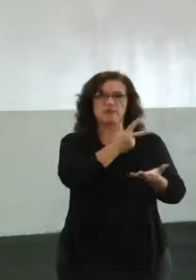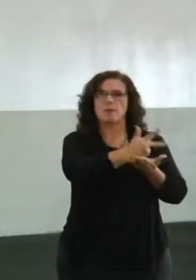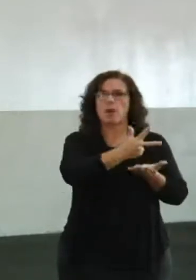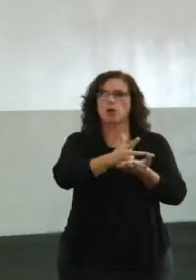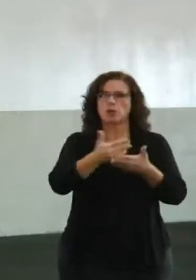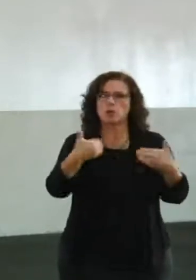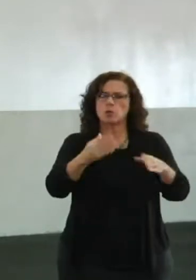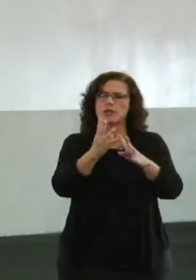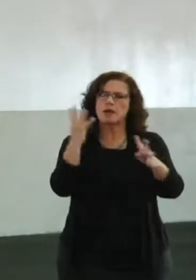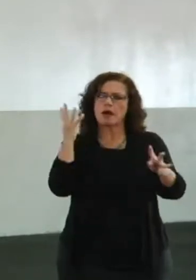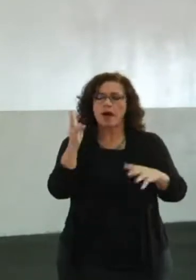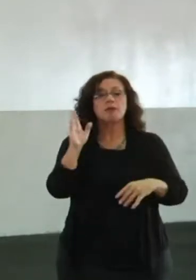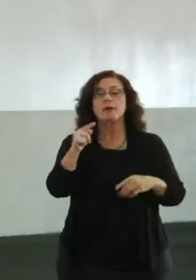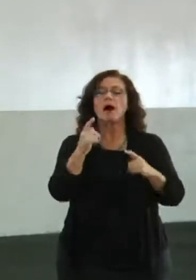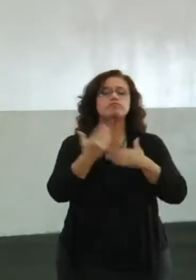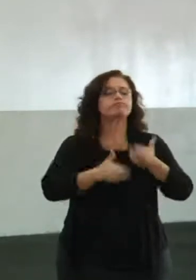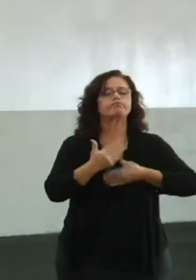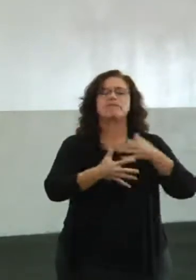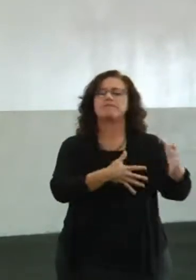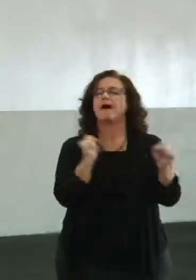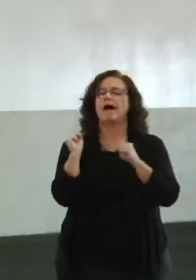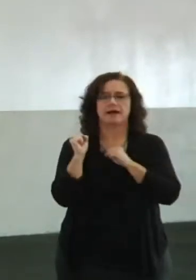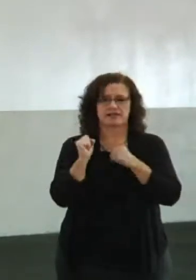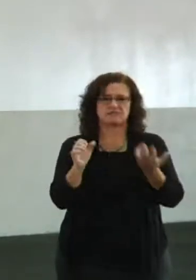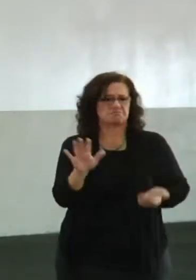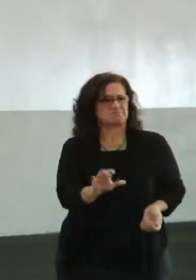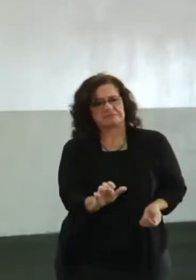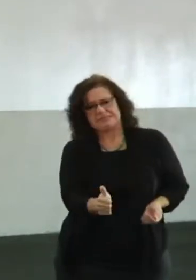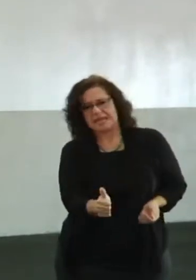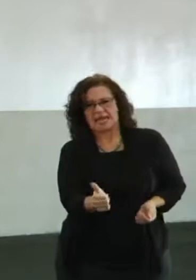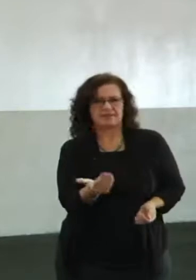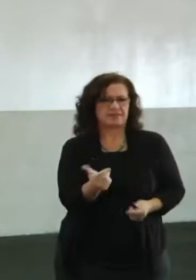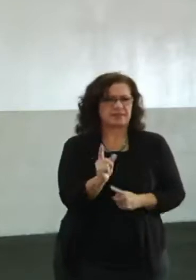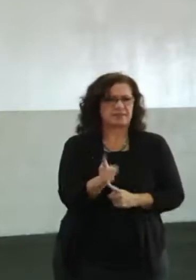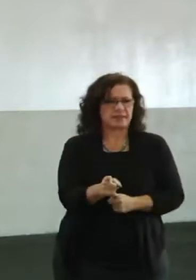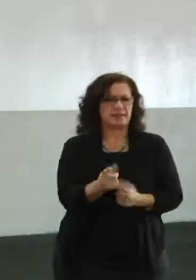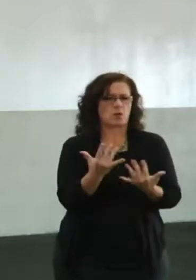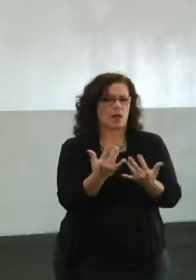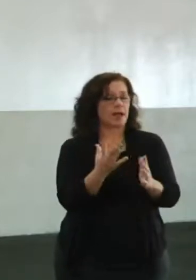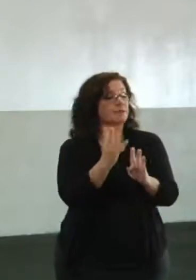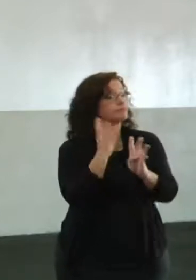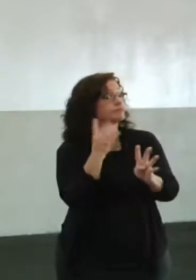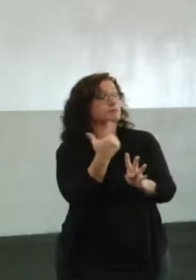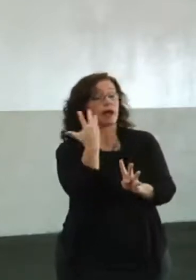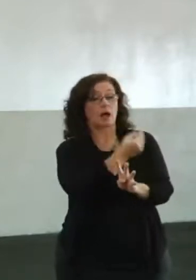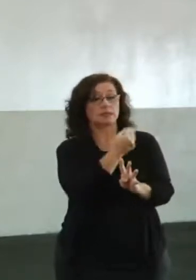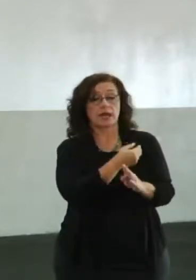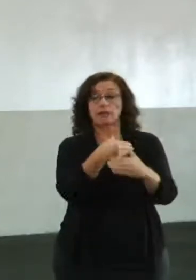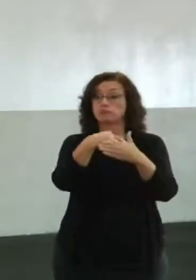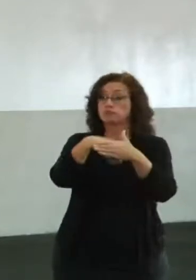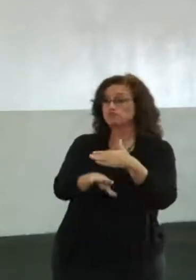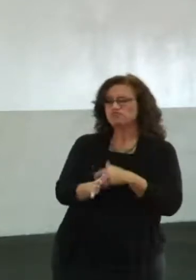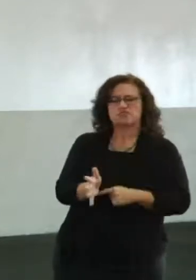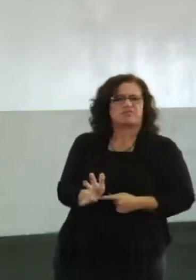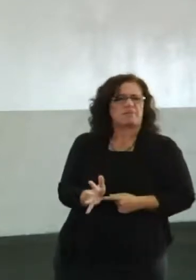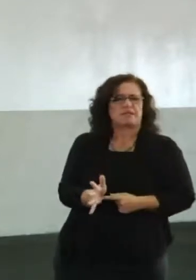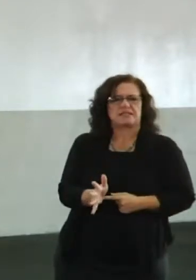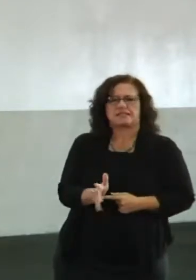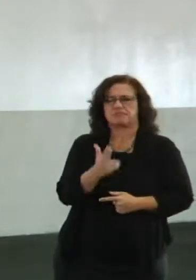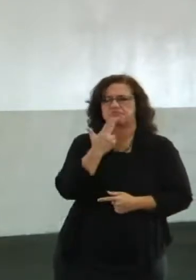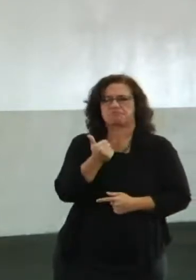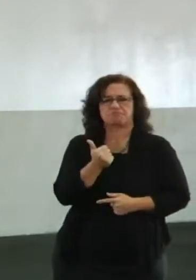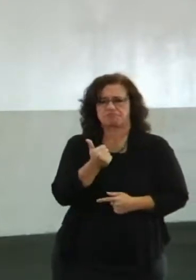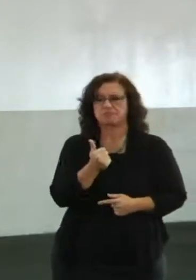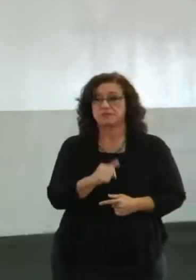bit of a line, it still goes very quickly. It's only about a 10 or 15 minute wait outside. Once you get in, it's just 5 minutes, and as you